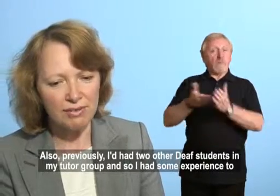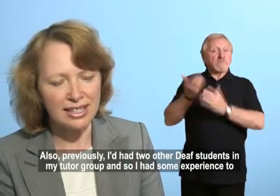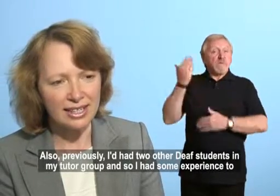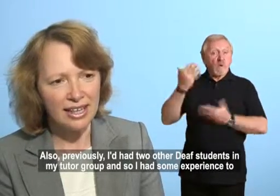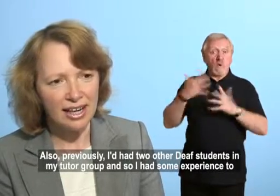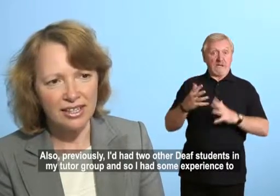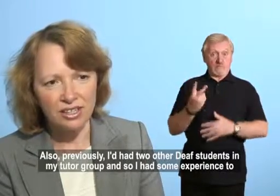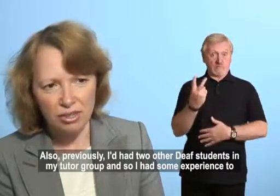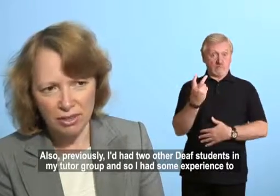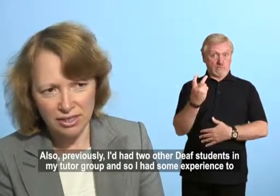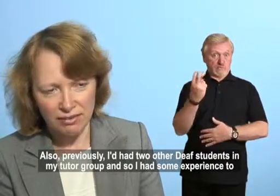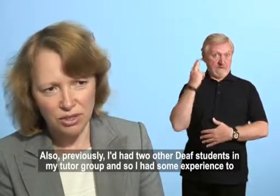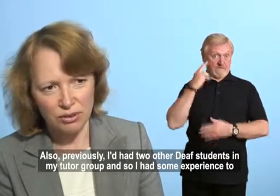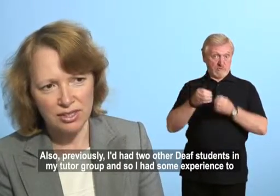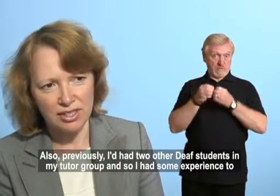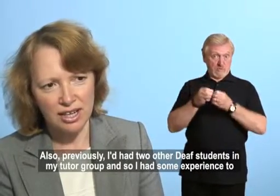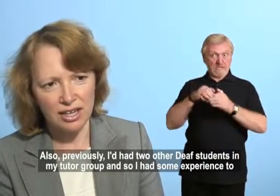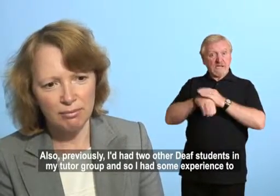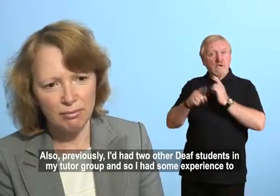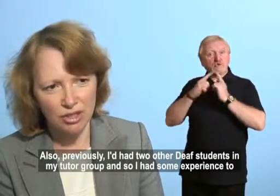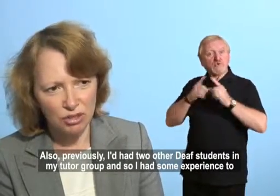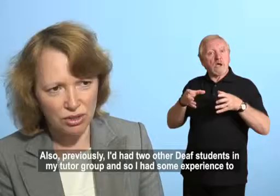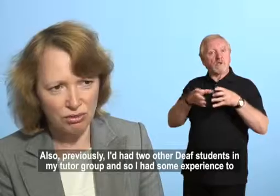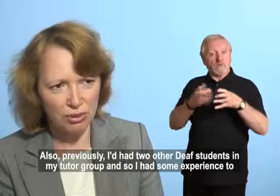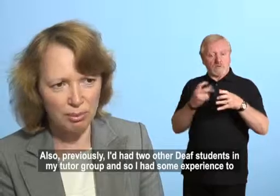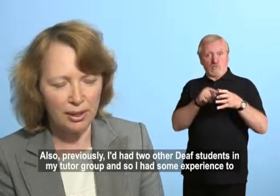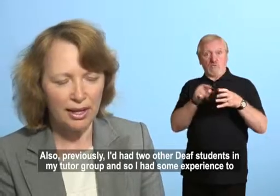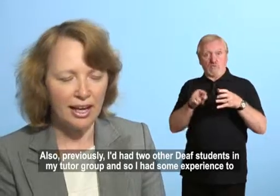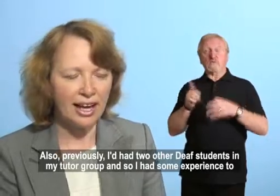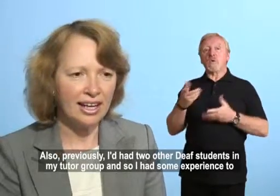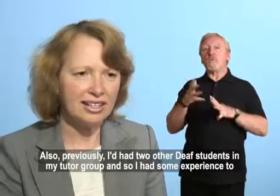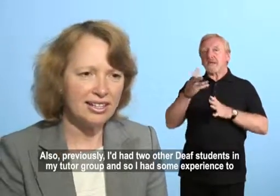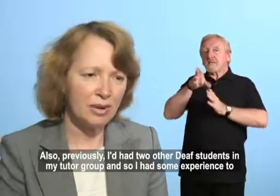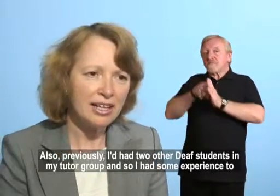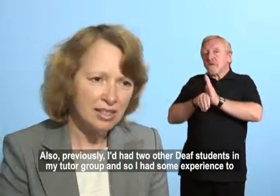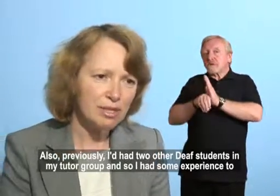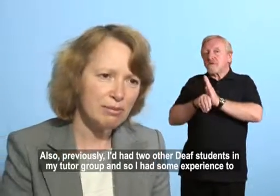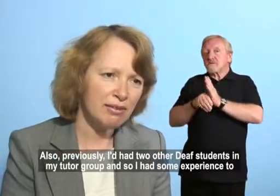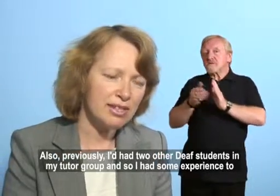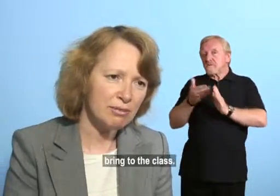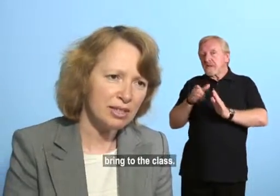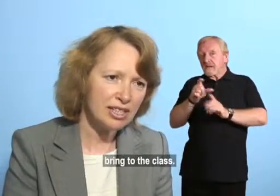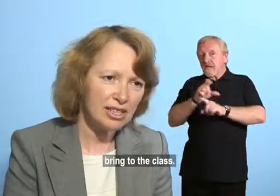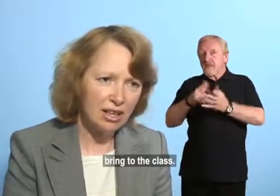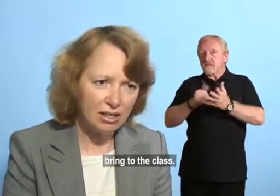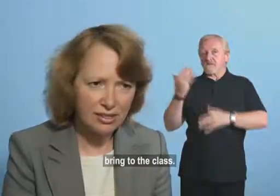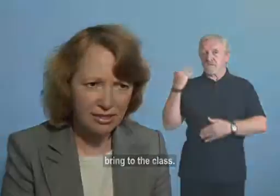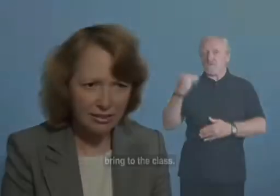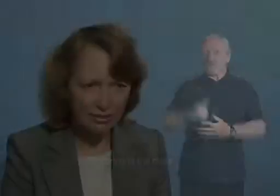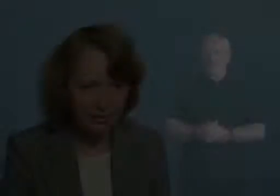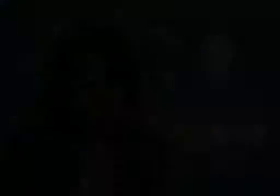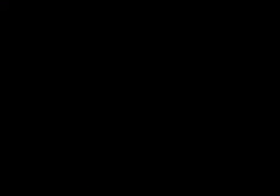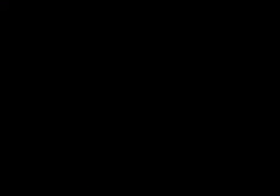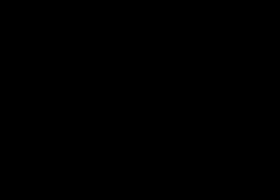Also, previously, I'd had 2 other deaf students in my tutor group, and so I had some experience to bring to the